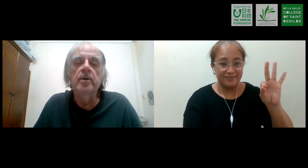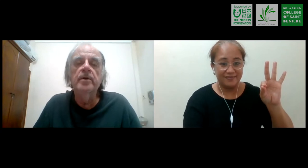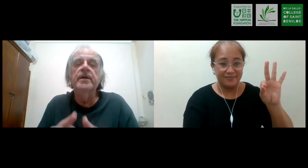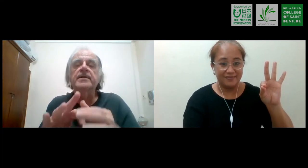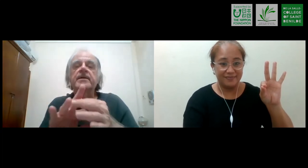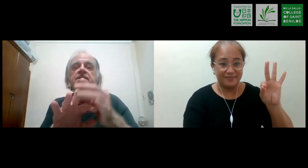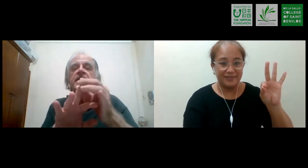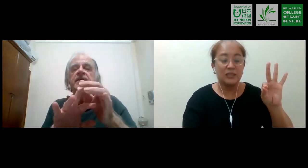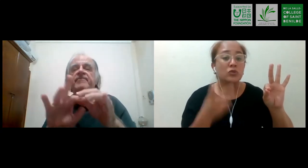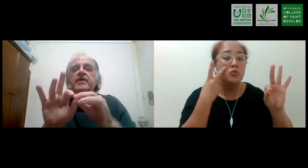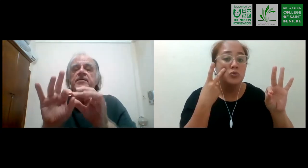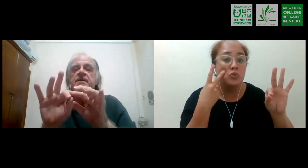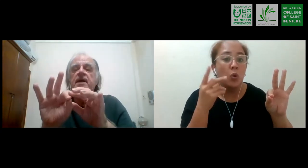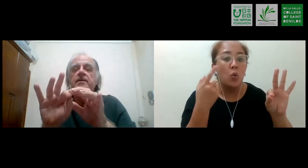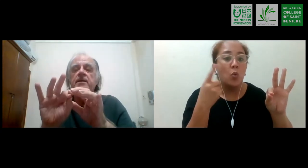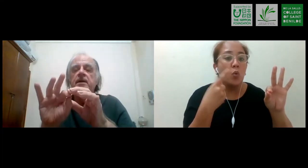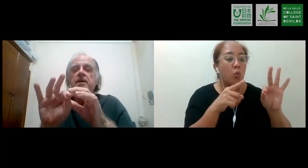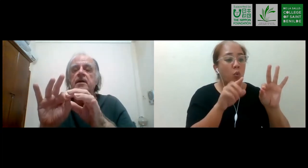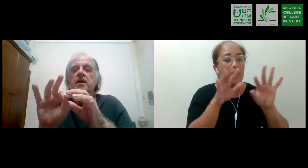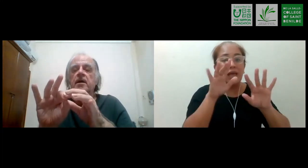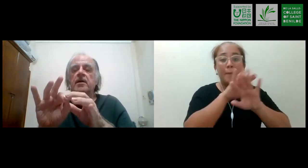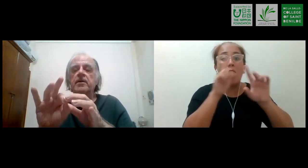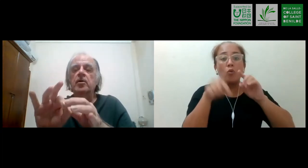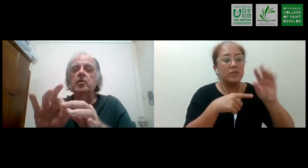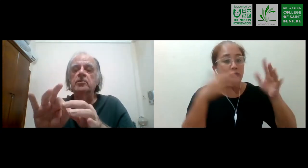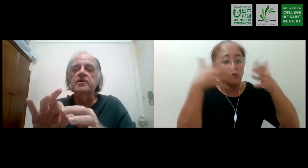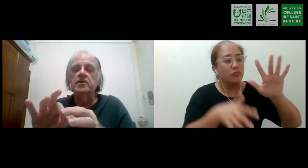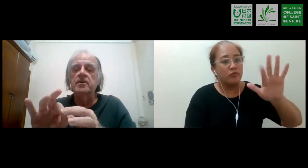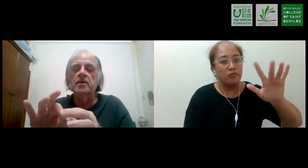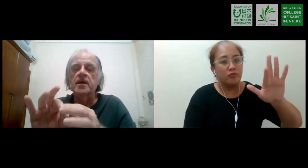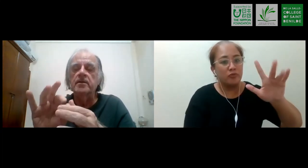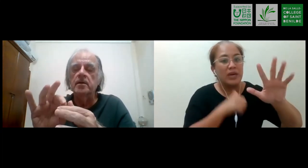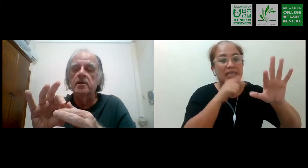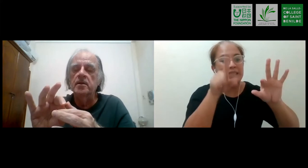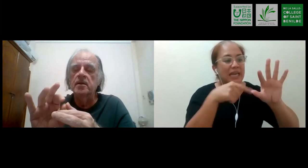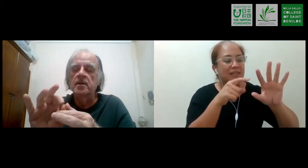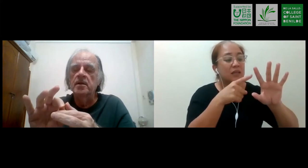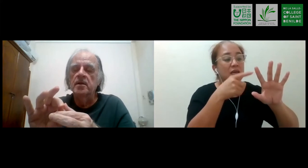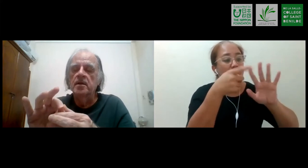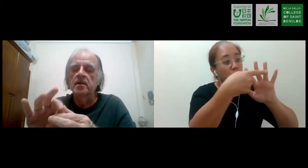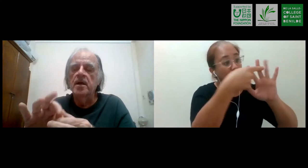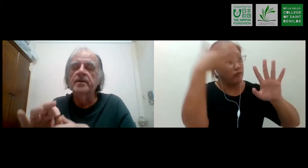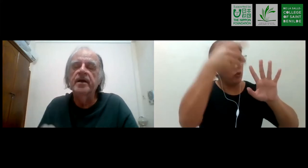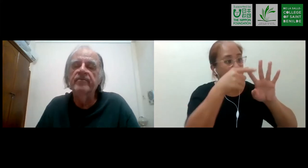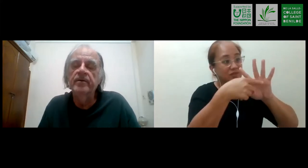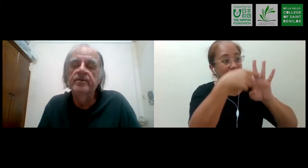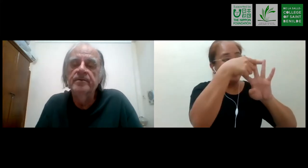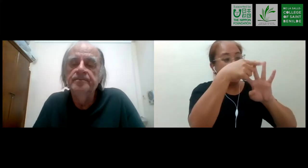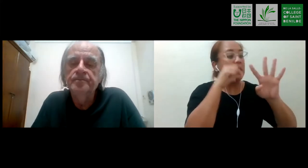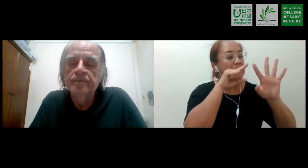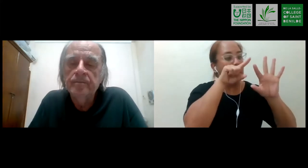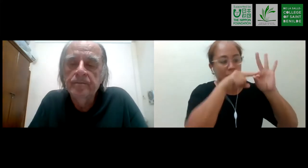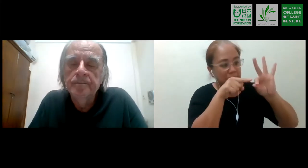So we're looking at the extended fingers, not the closed, not the contact